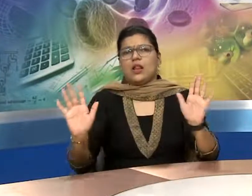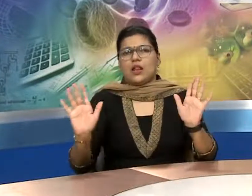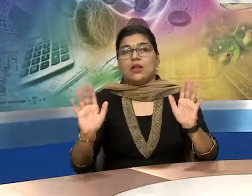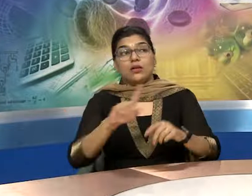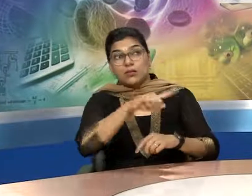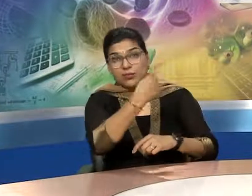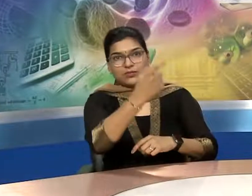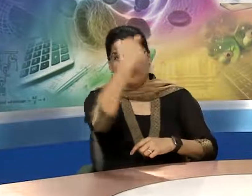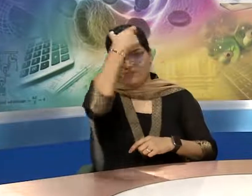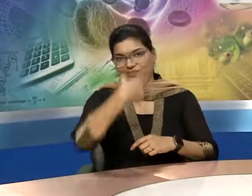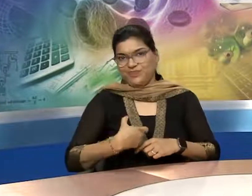librarian.